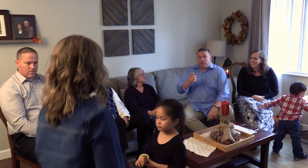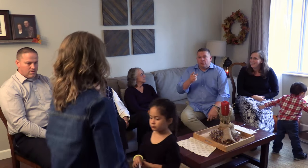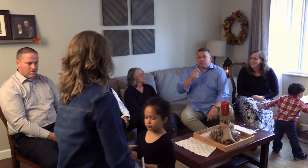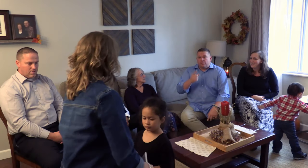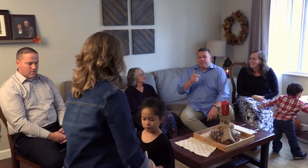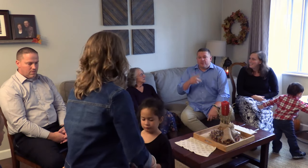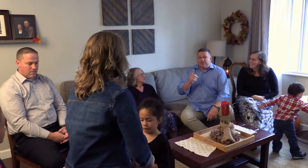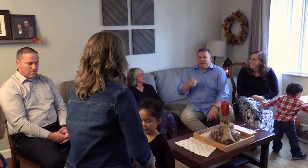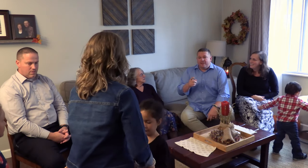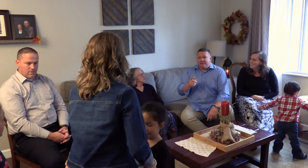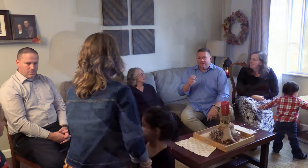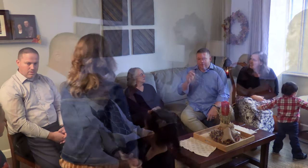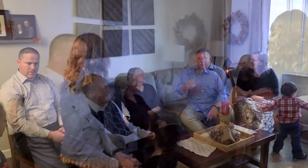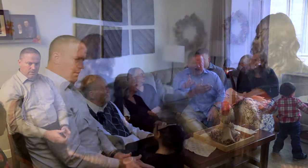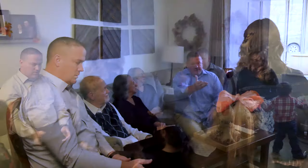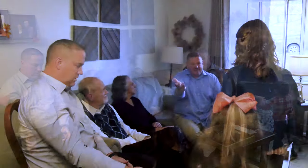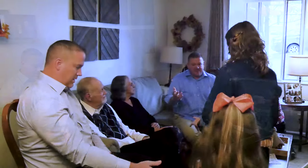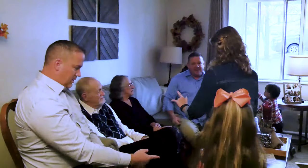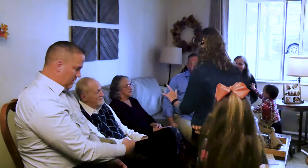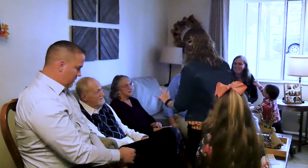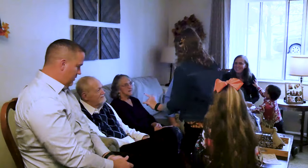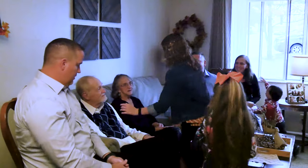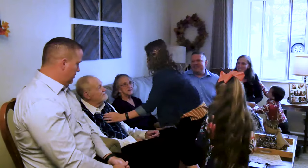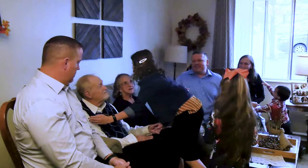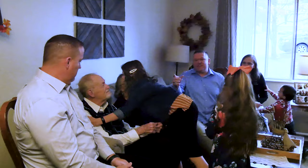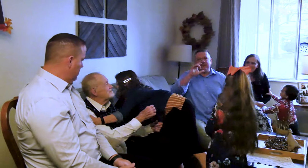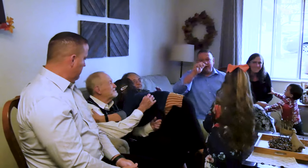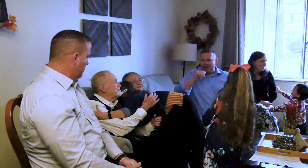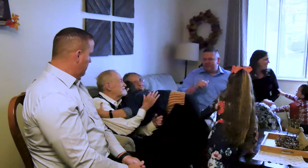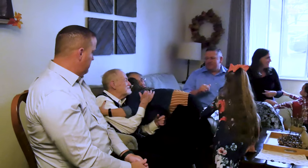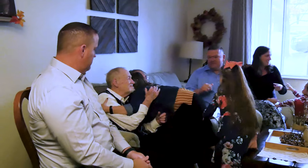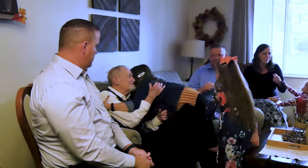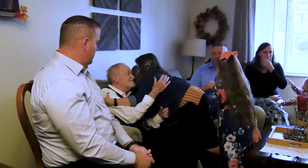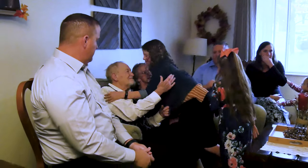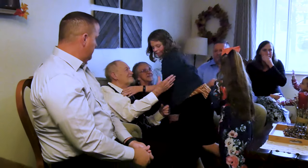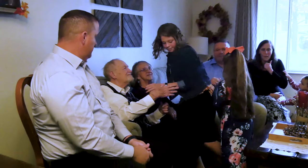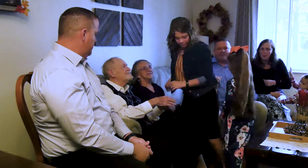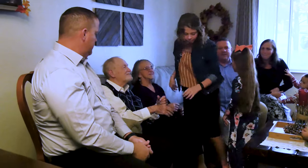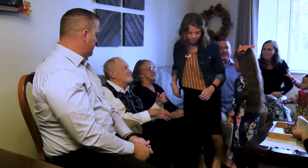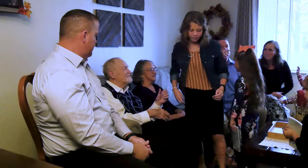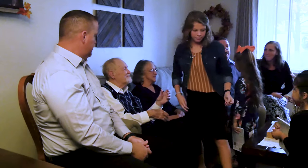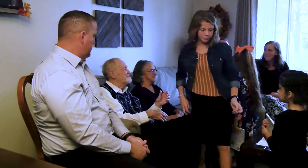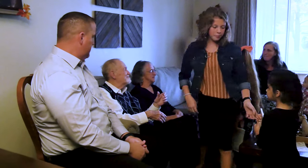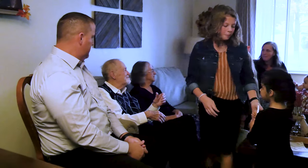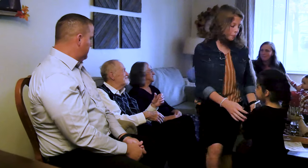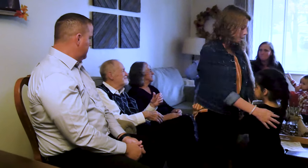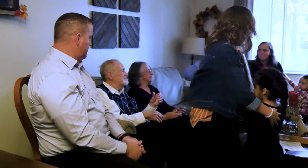who goes to the right person right okay go ahead this is clara this is madeline brother